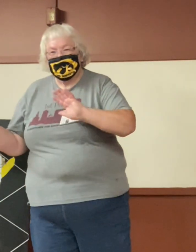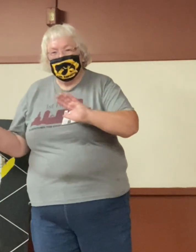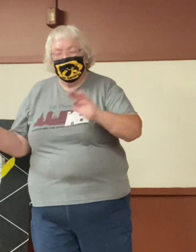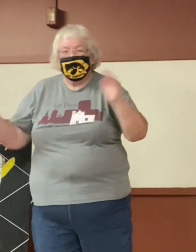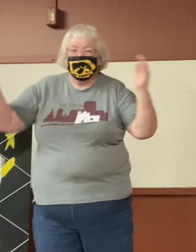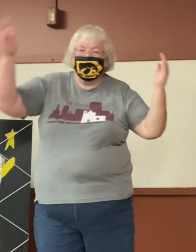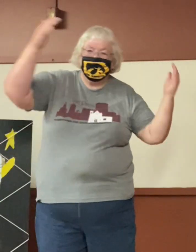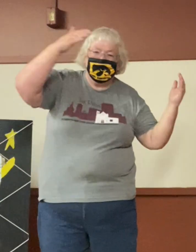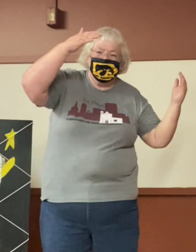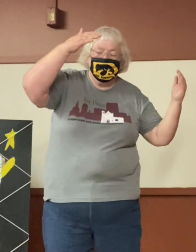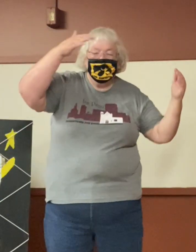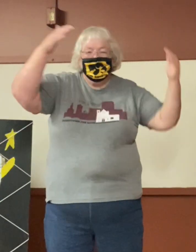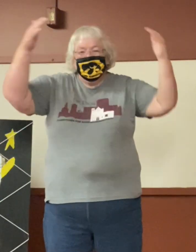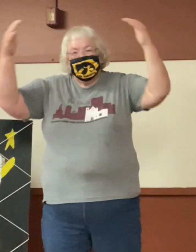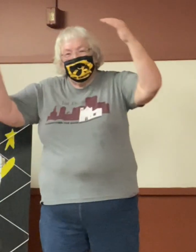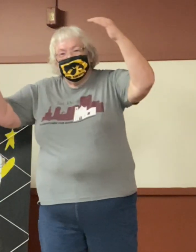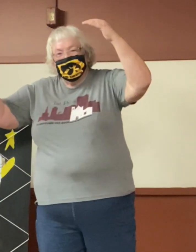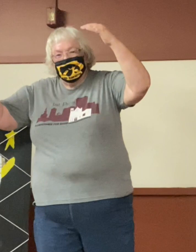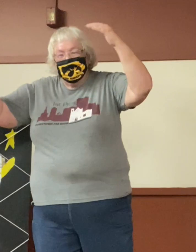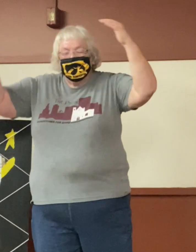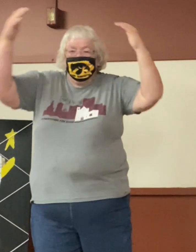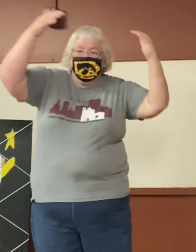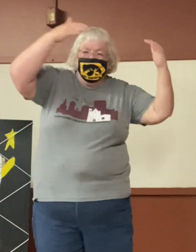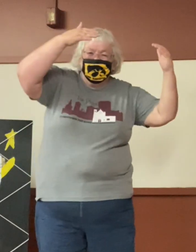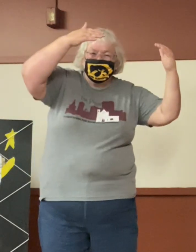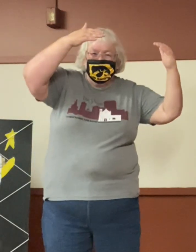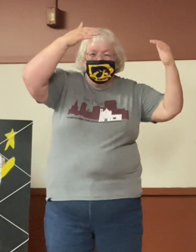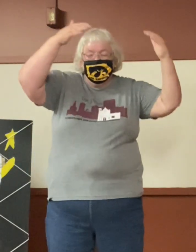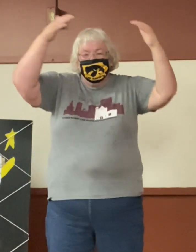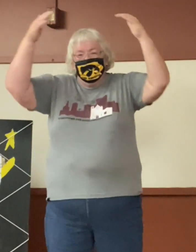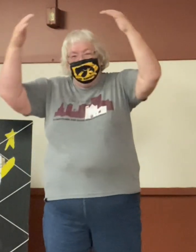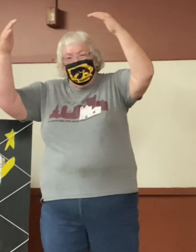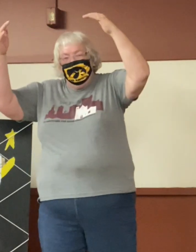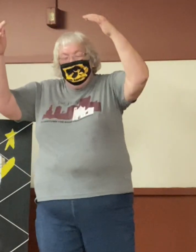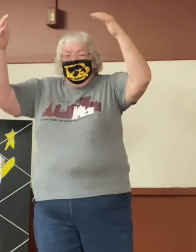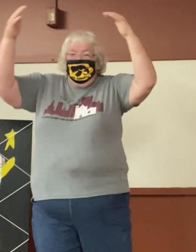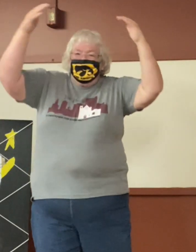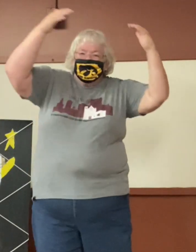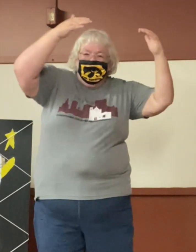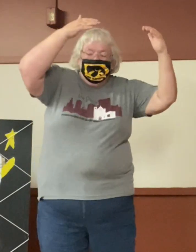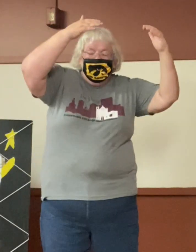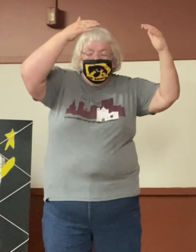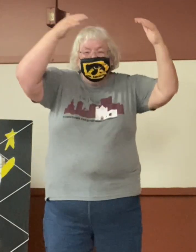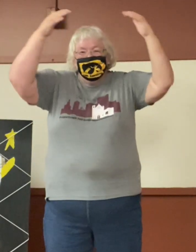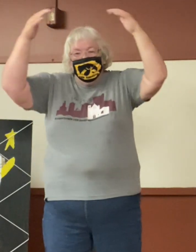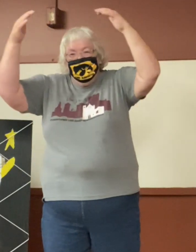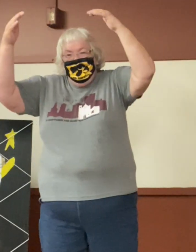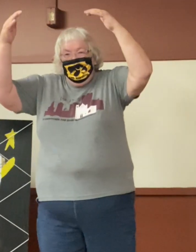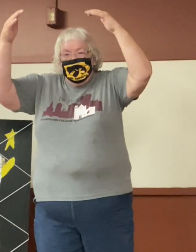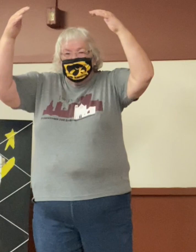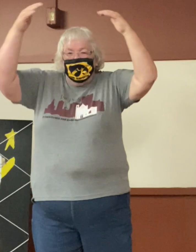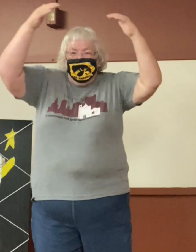A sunbeam, Jesus wants me for a sunbeam. A